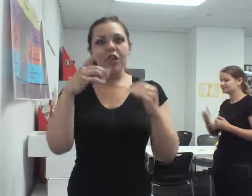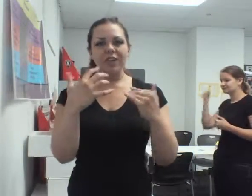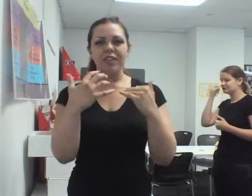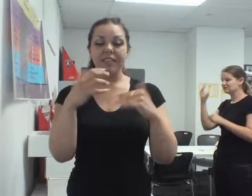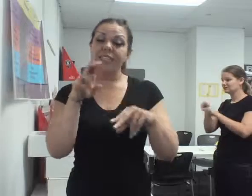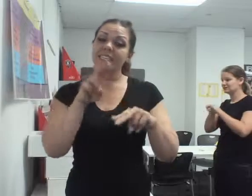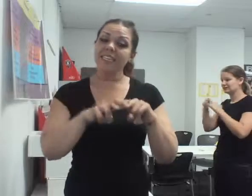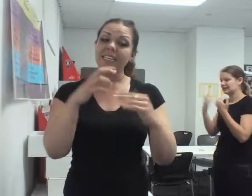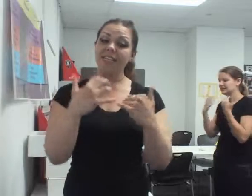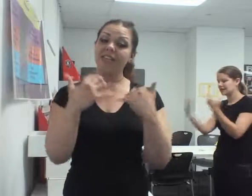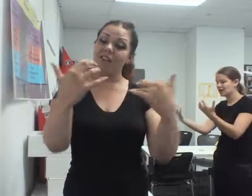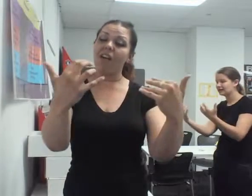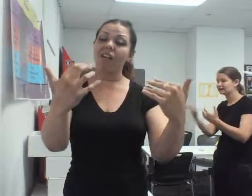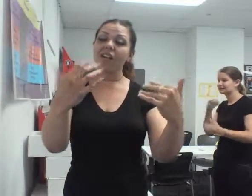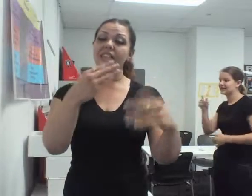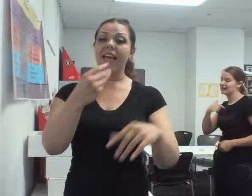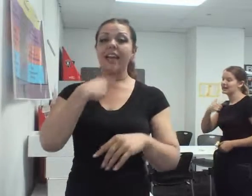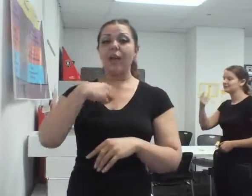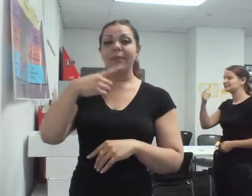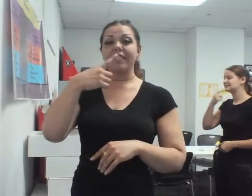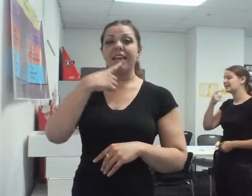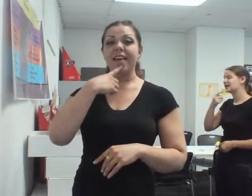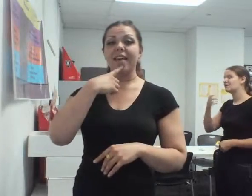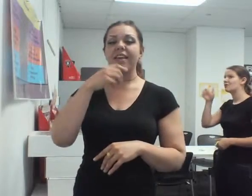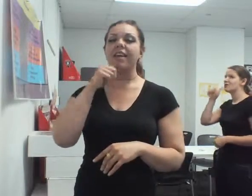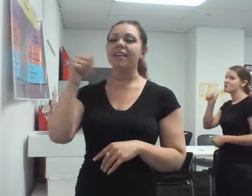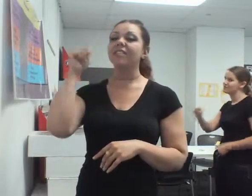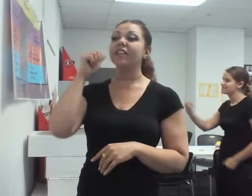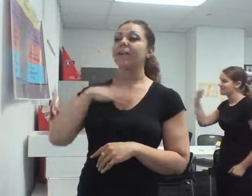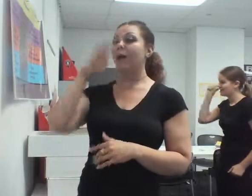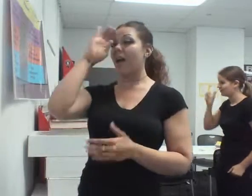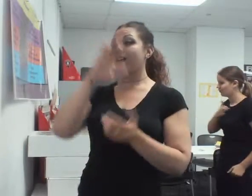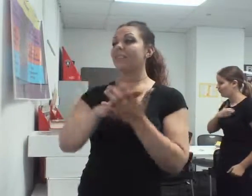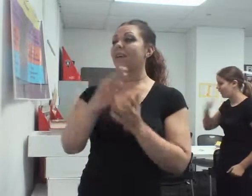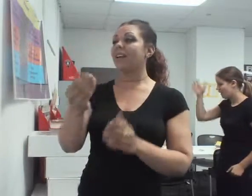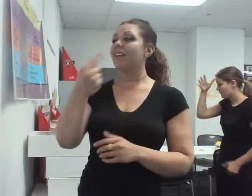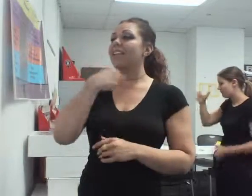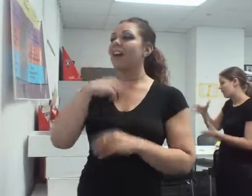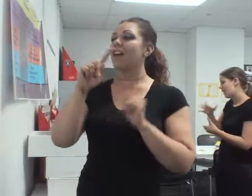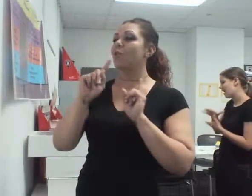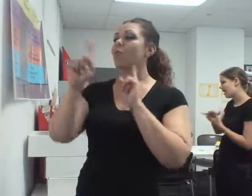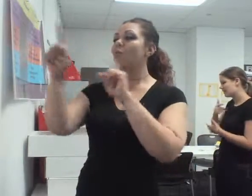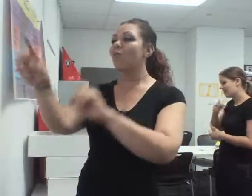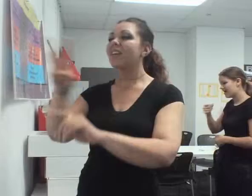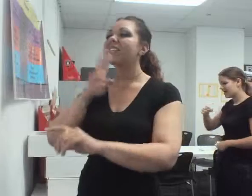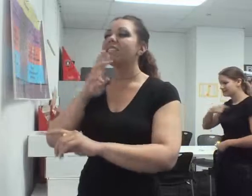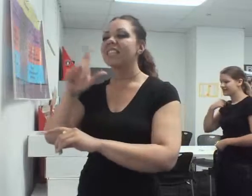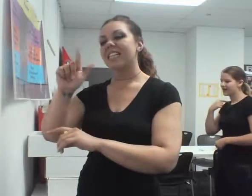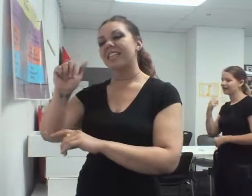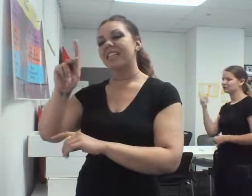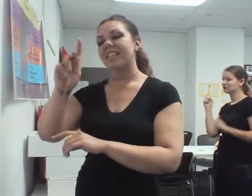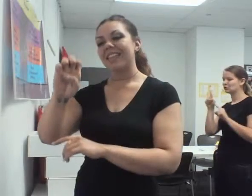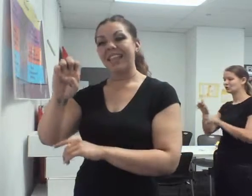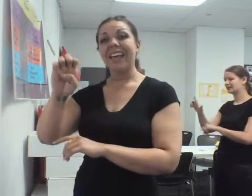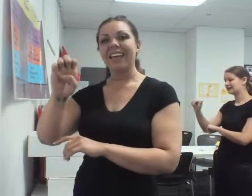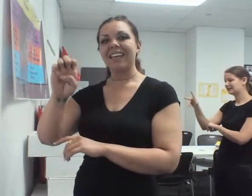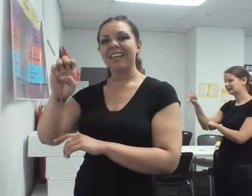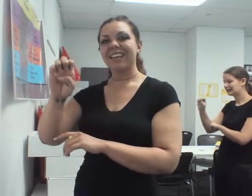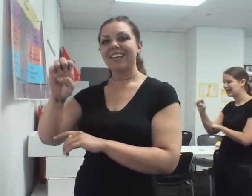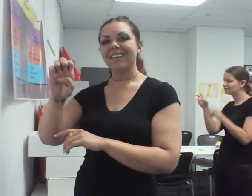saying, yesterday, my husband and I, we went to the lakefront. We sat down in the grass, and